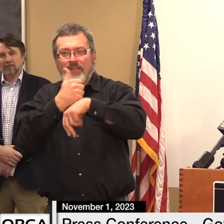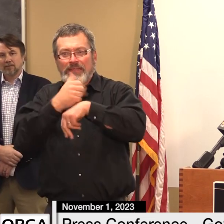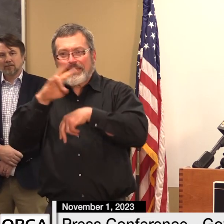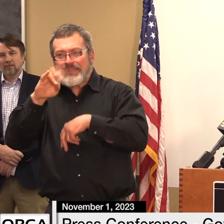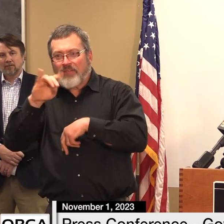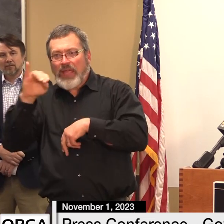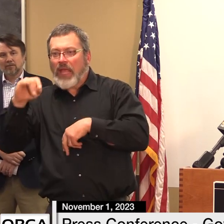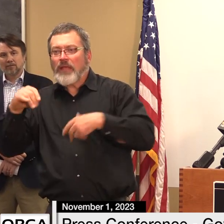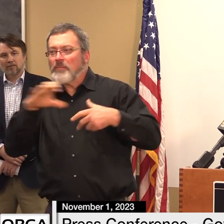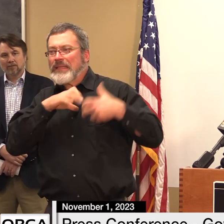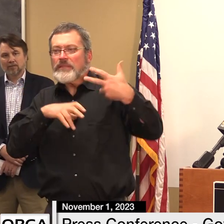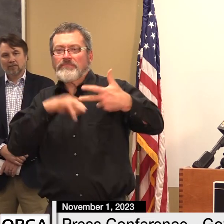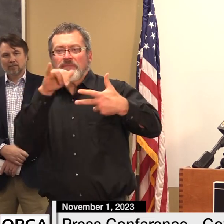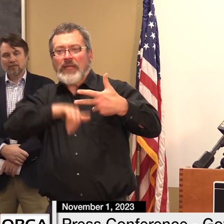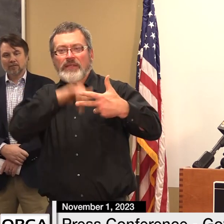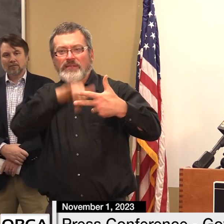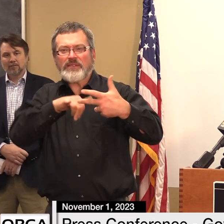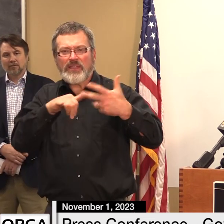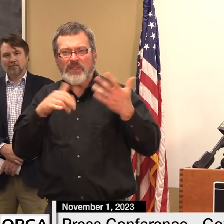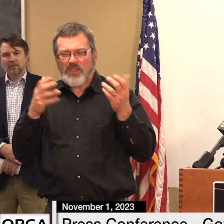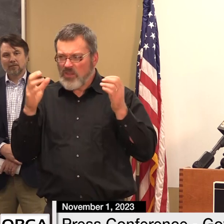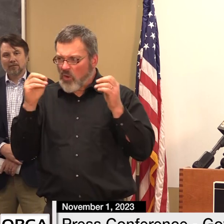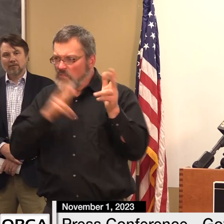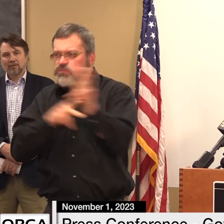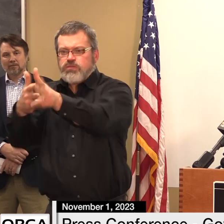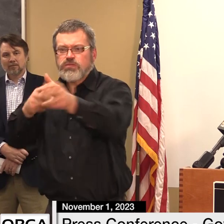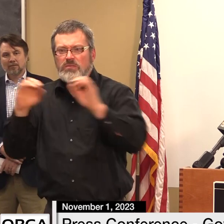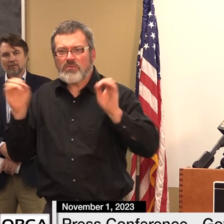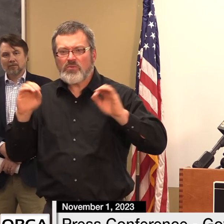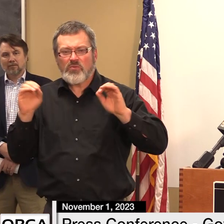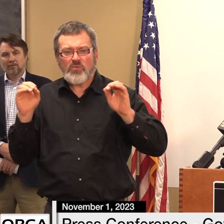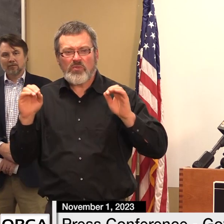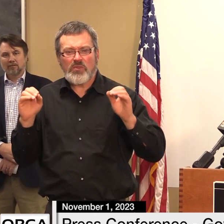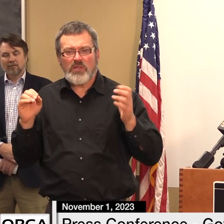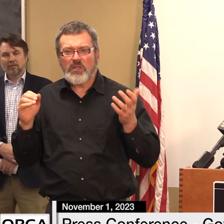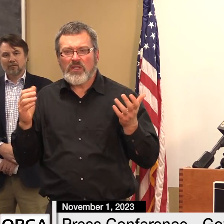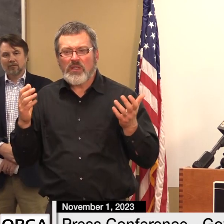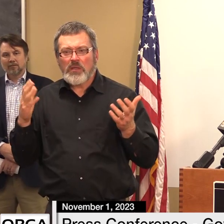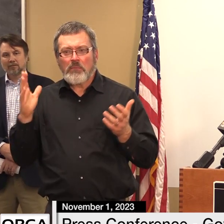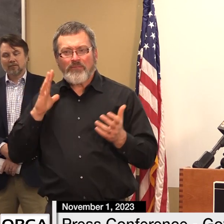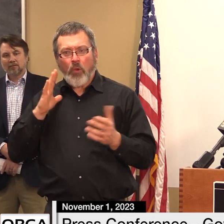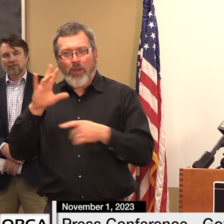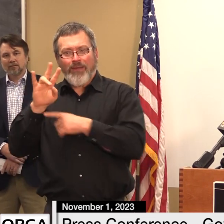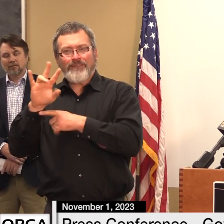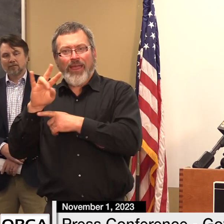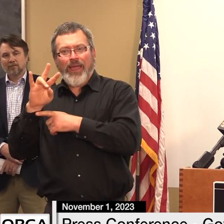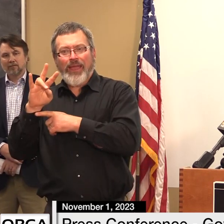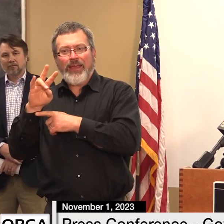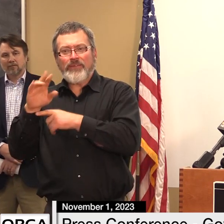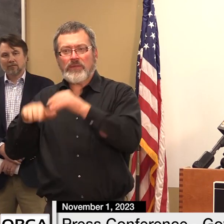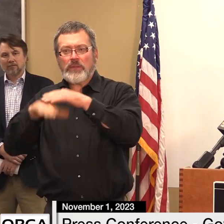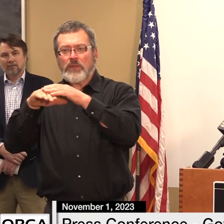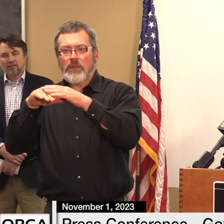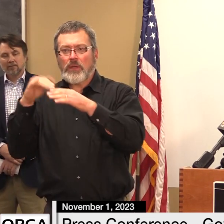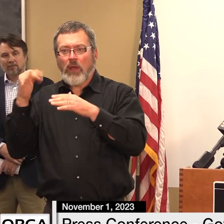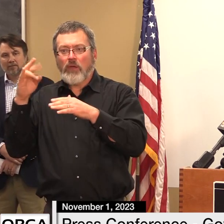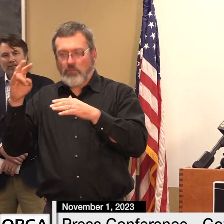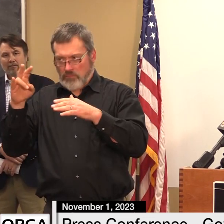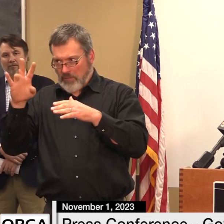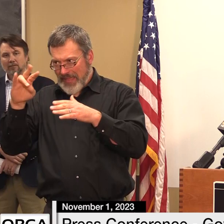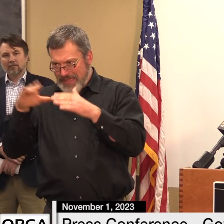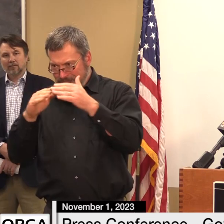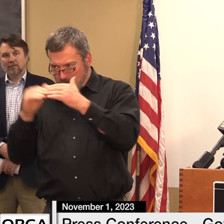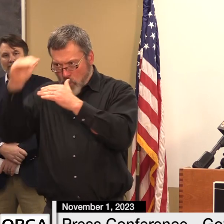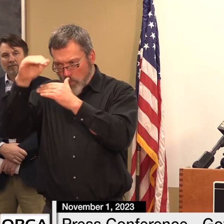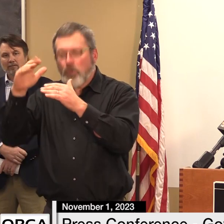don't chase whatever they do. So it used to be 75 was kind of the limit before they got involved in